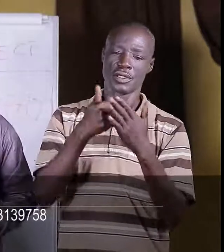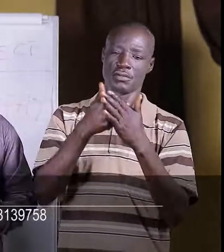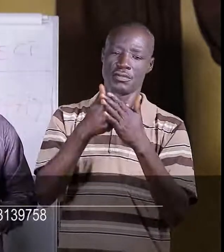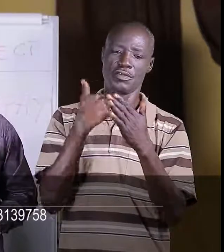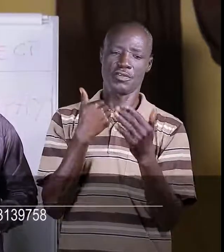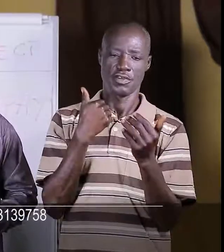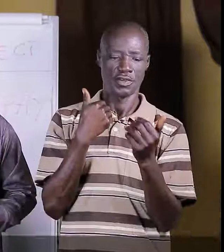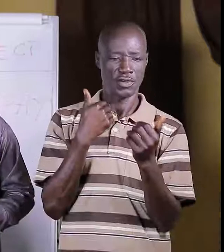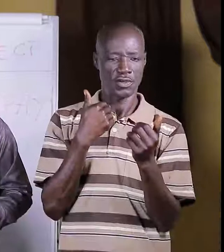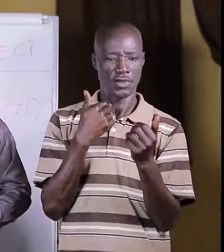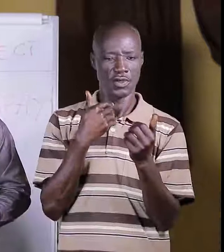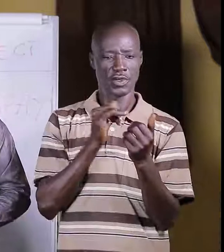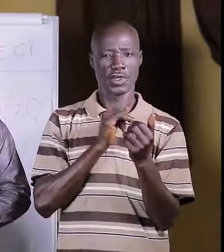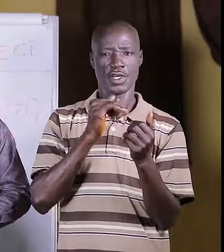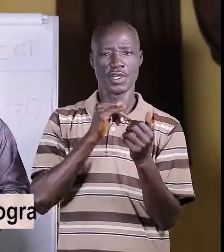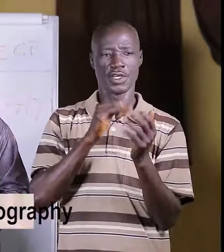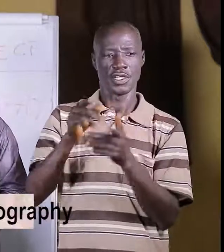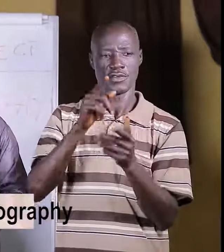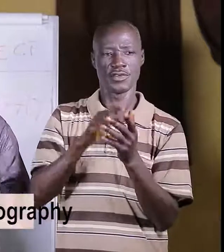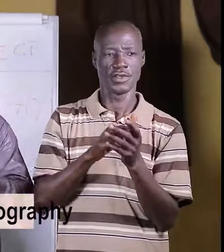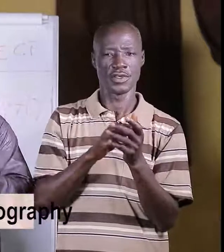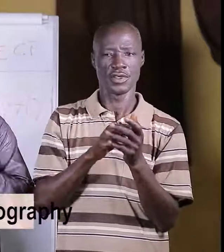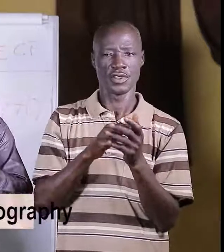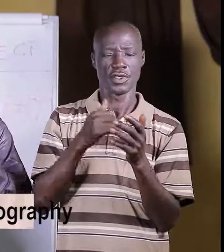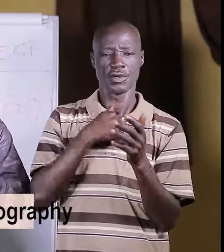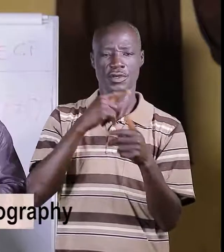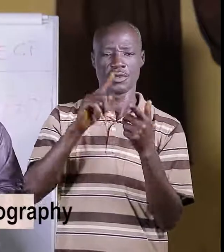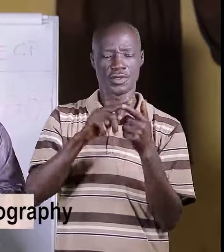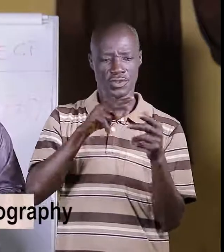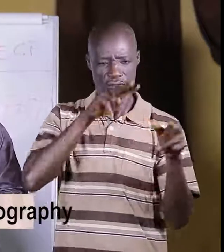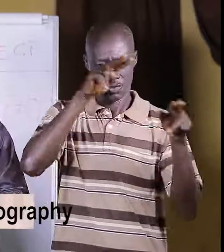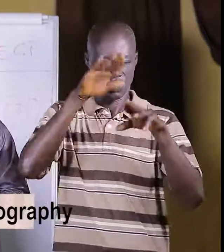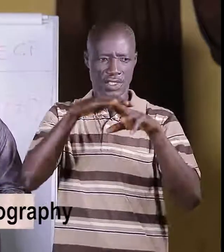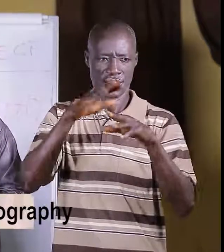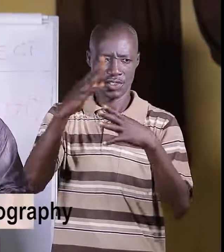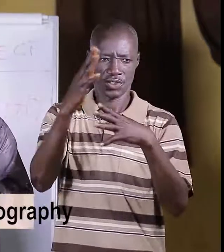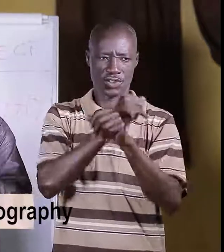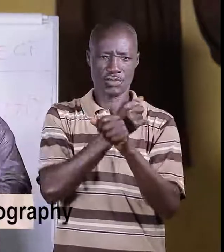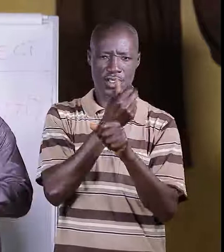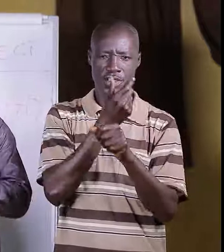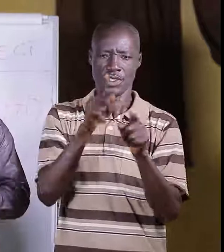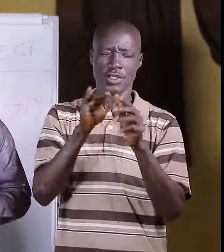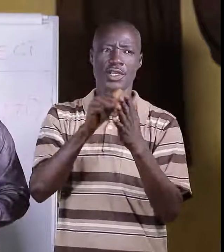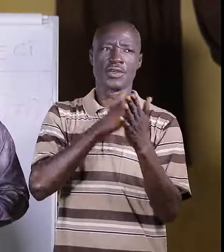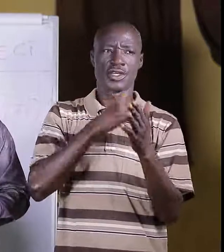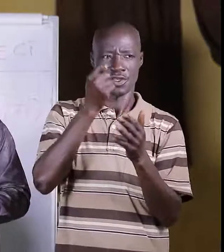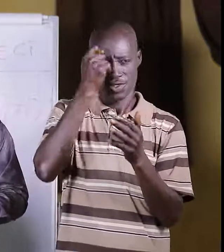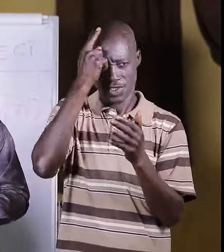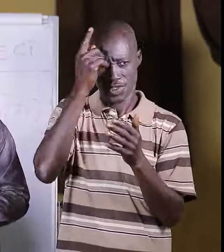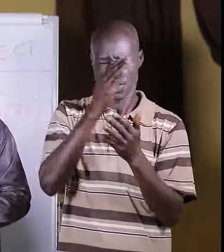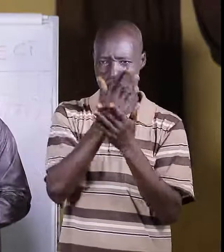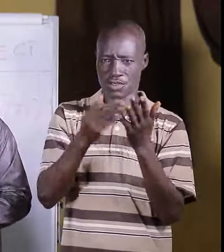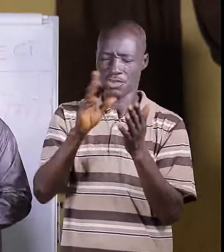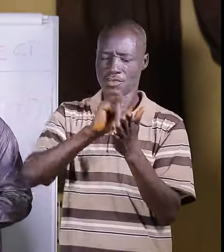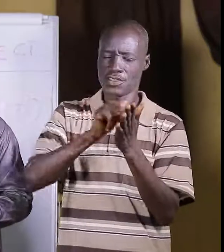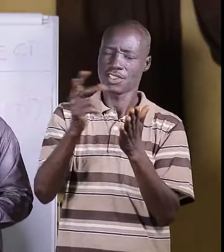before I go, let's have a summary so that we can recapture some of